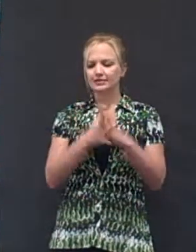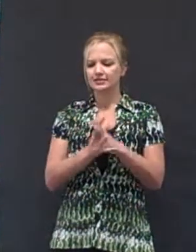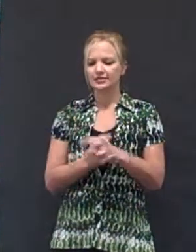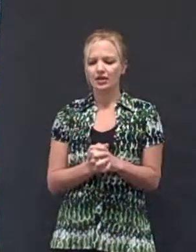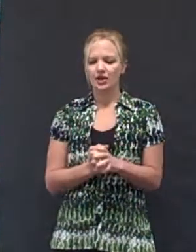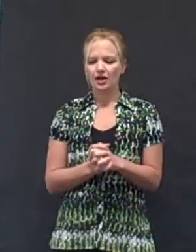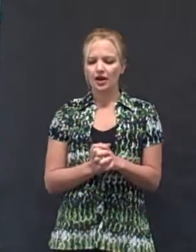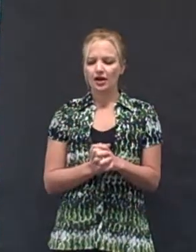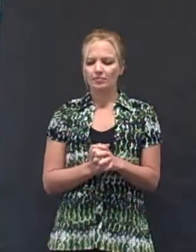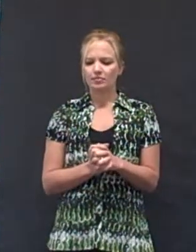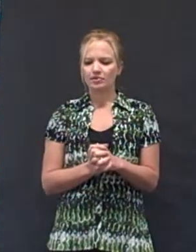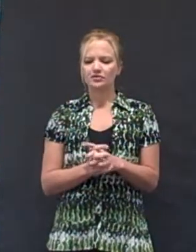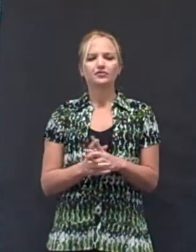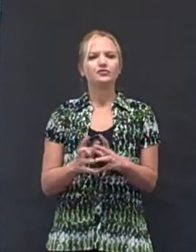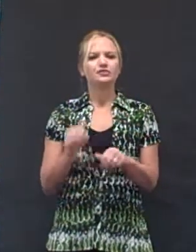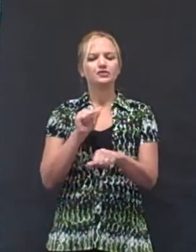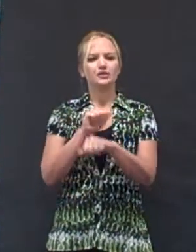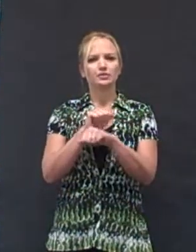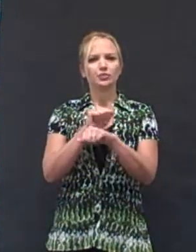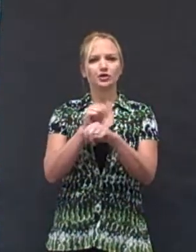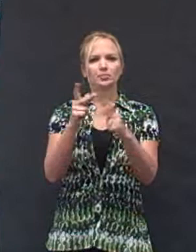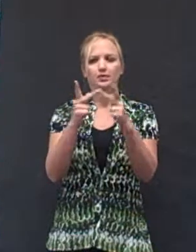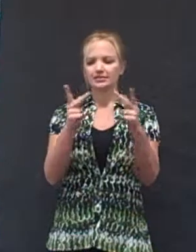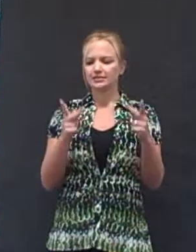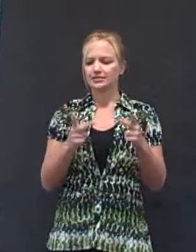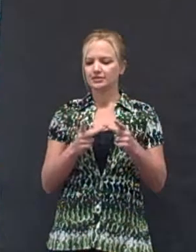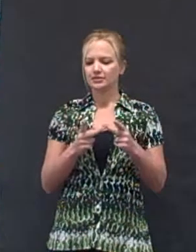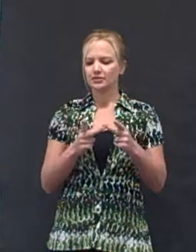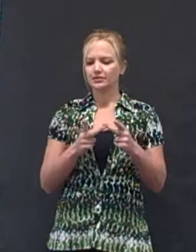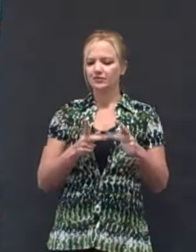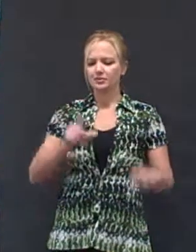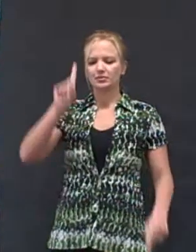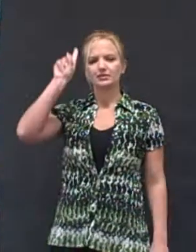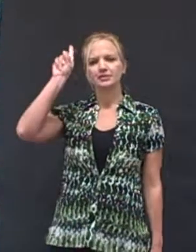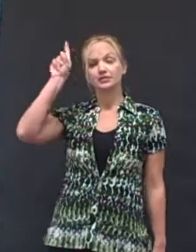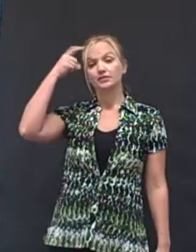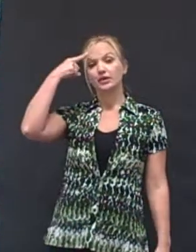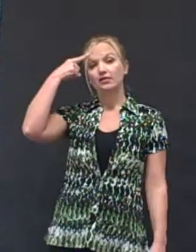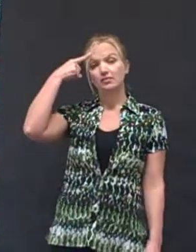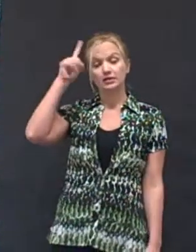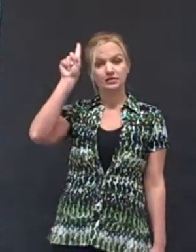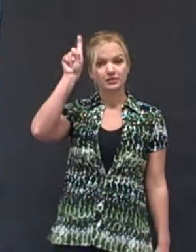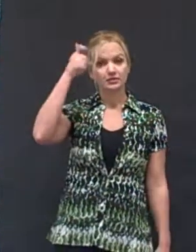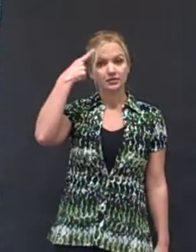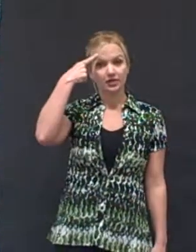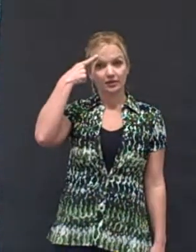classes. These are sort of start with workplaces. So our first workplace is for the government.